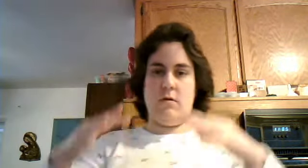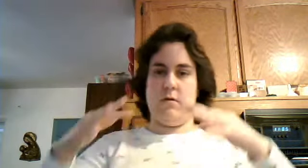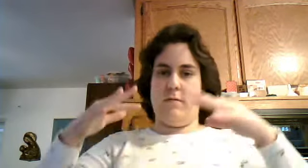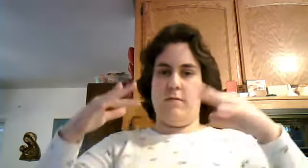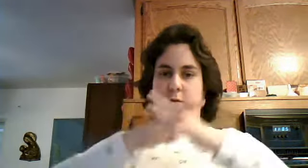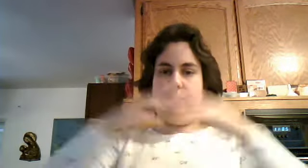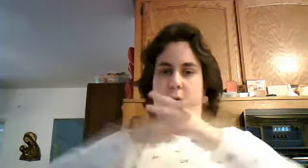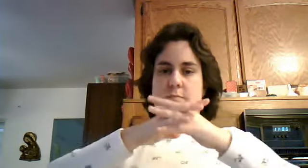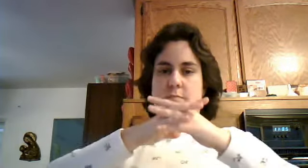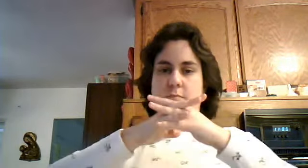Football.